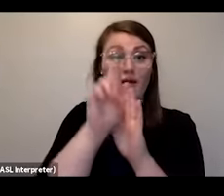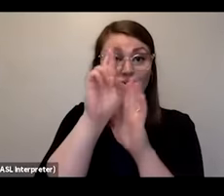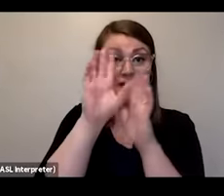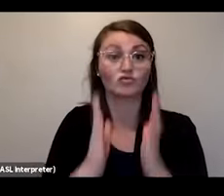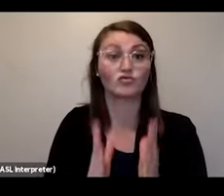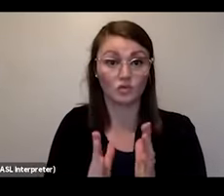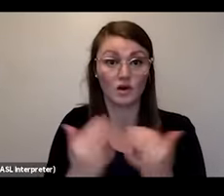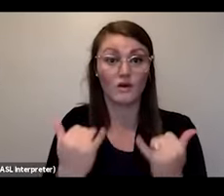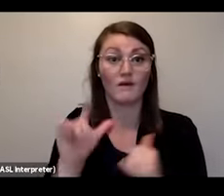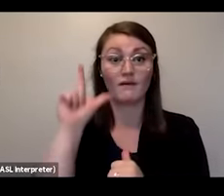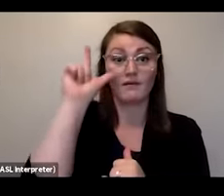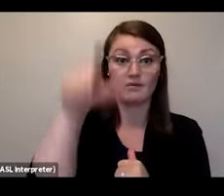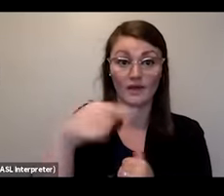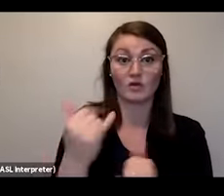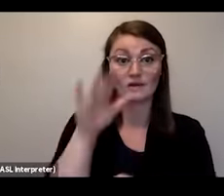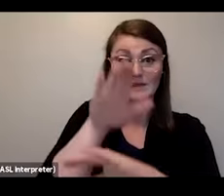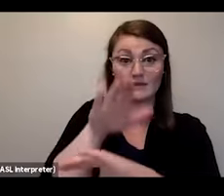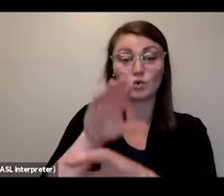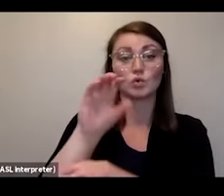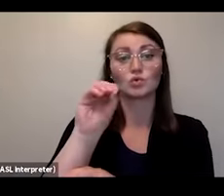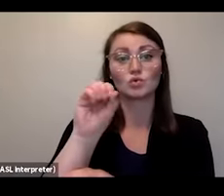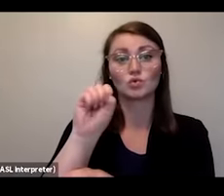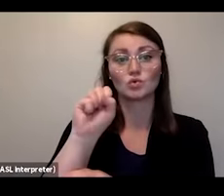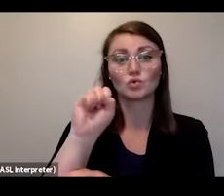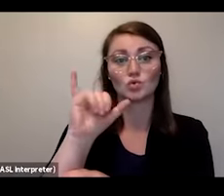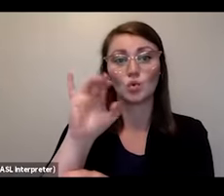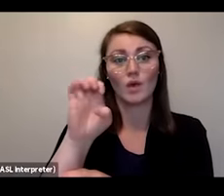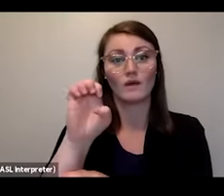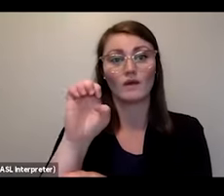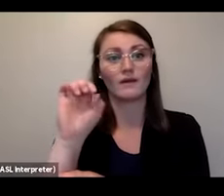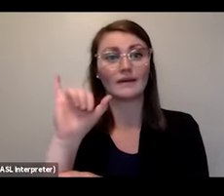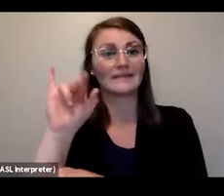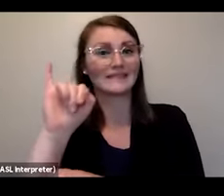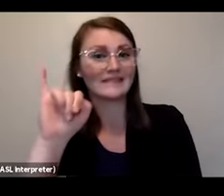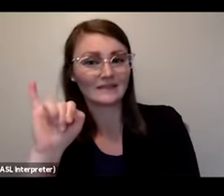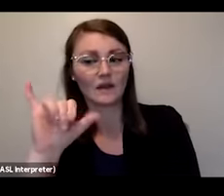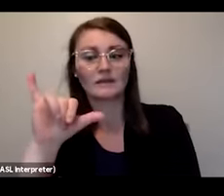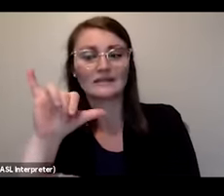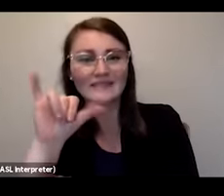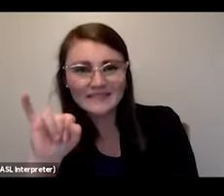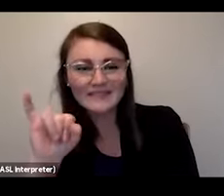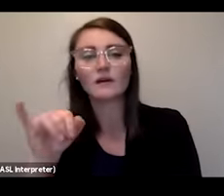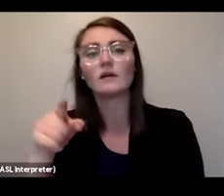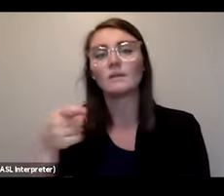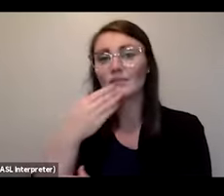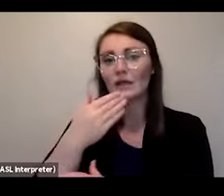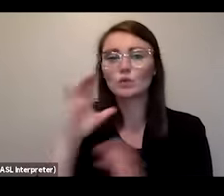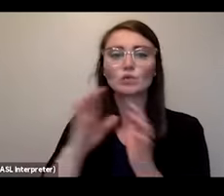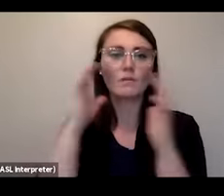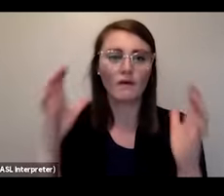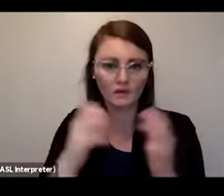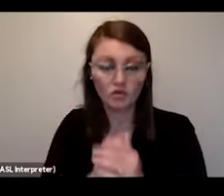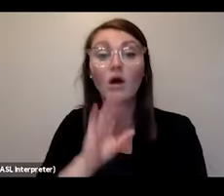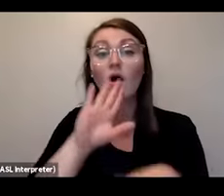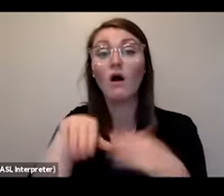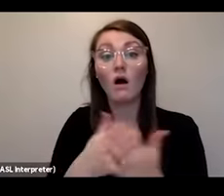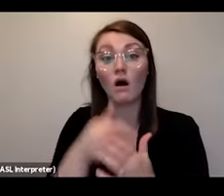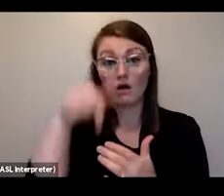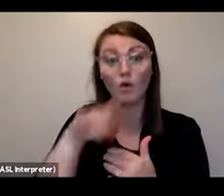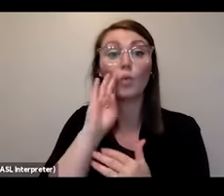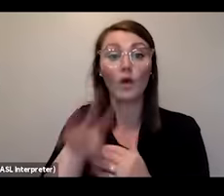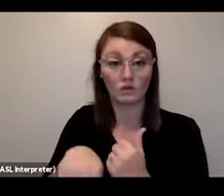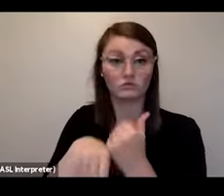order to deliver today's keynote address. All of today's sessions will be recorded, and the links to the videos will be